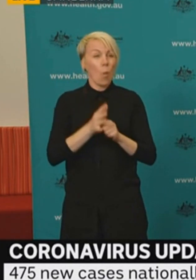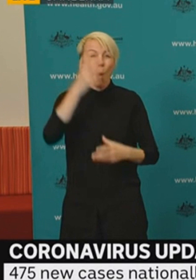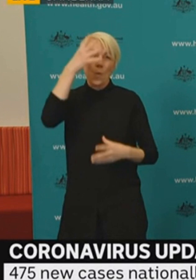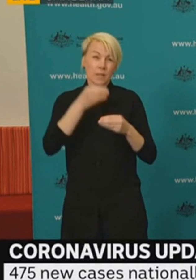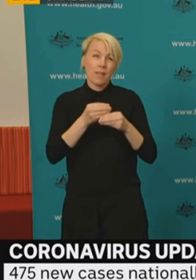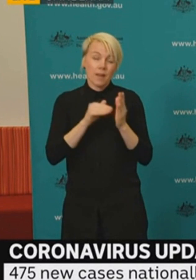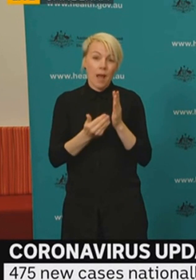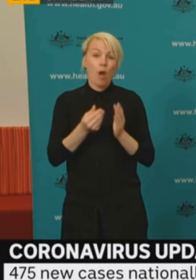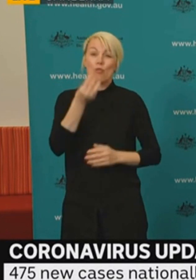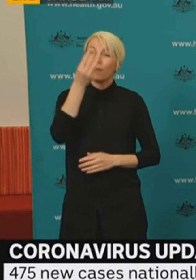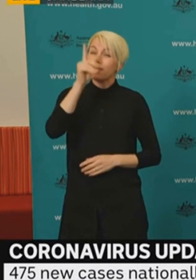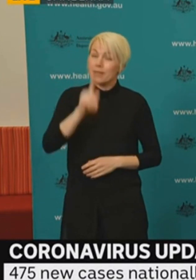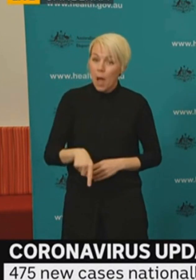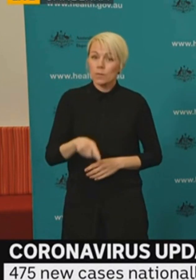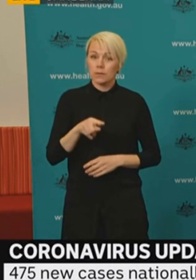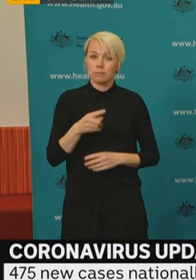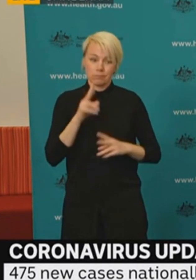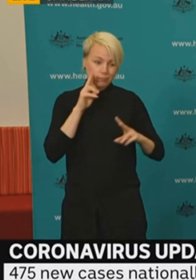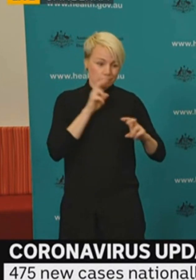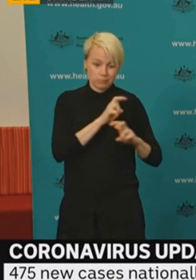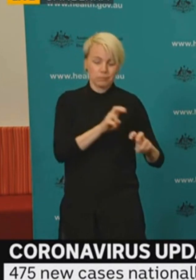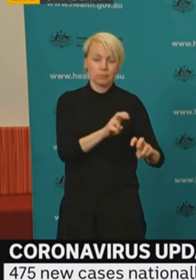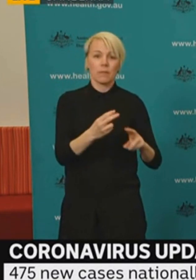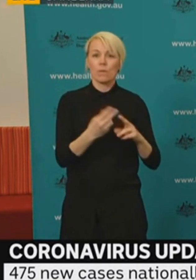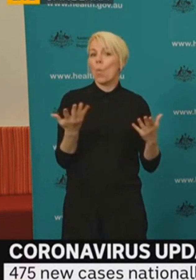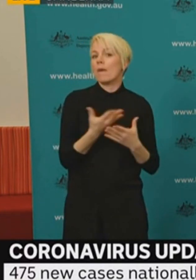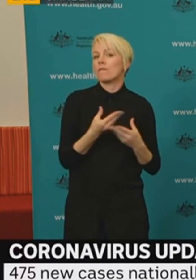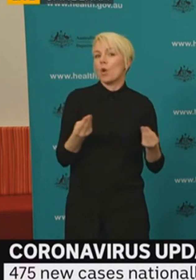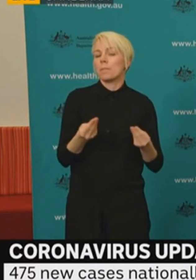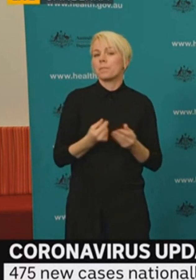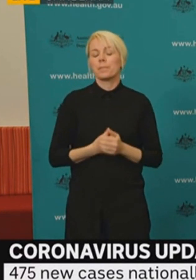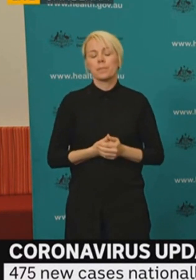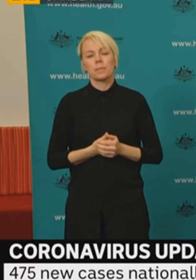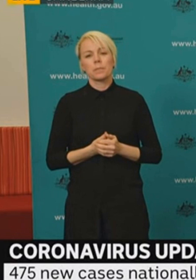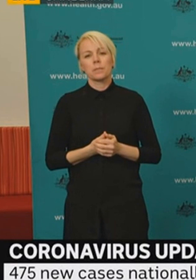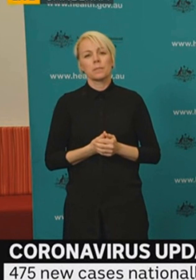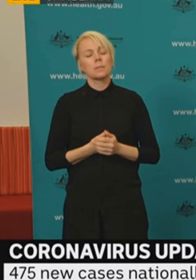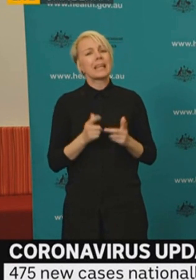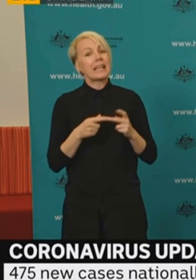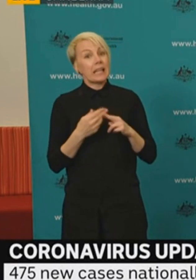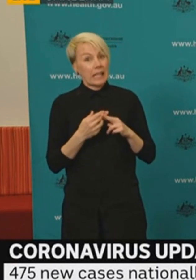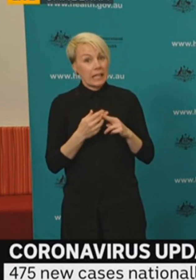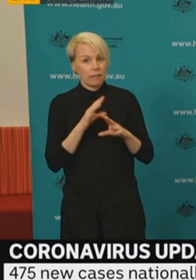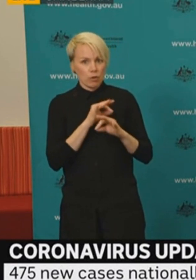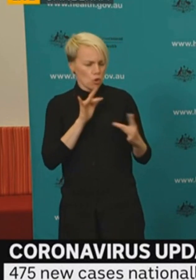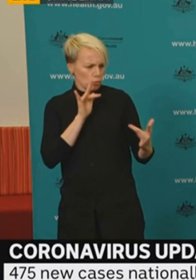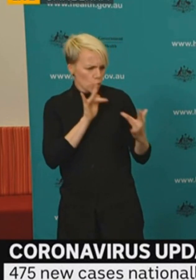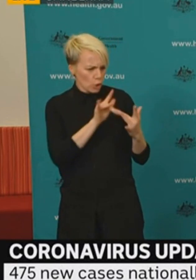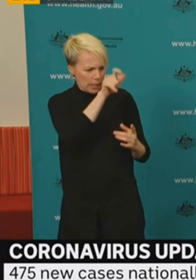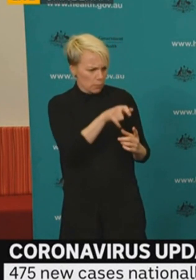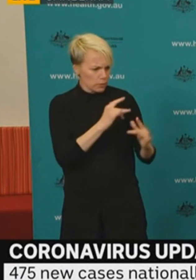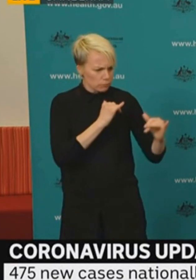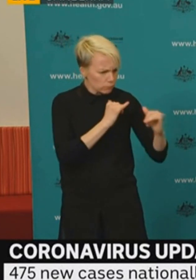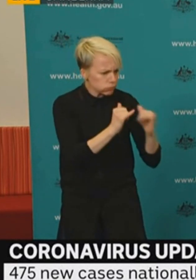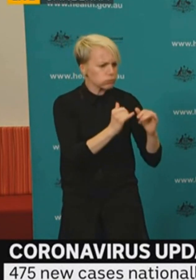investigation. What is the impact if those cases aren't traced within 24, 48 hours? What is the window? And presumably of